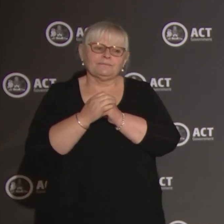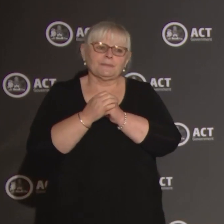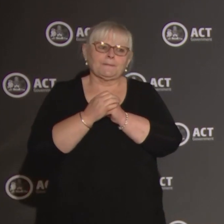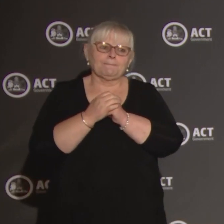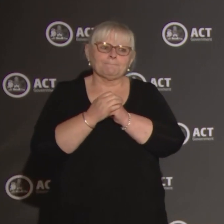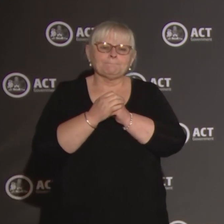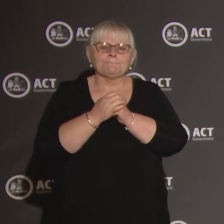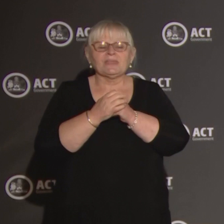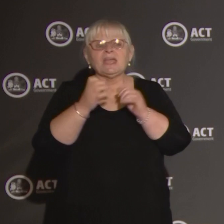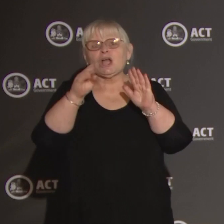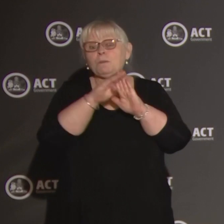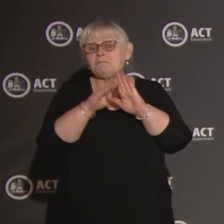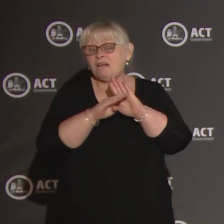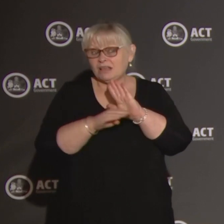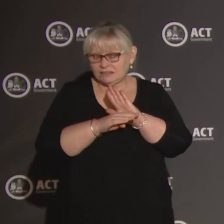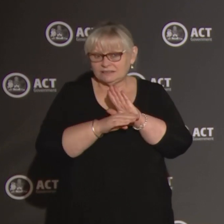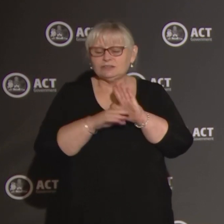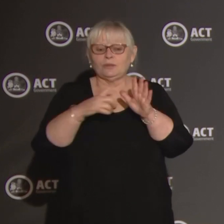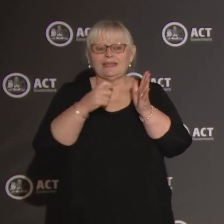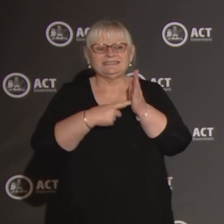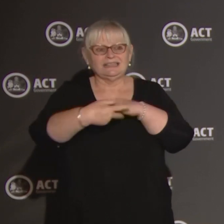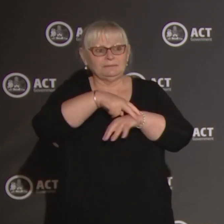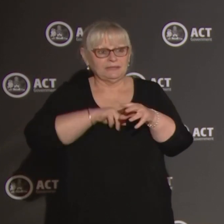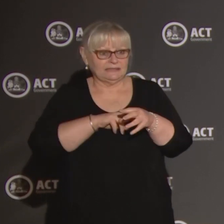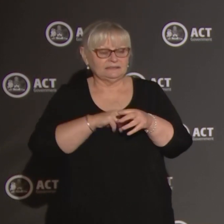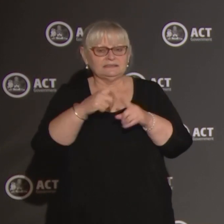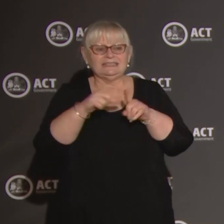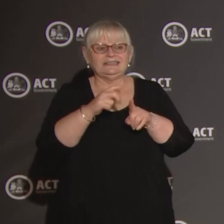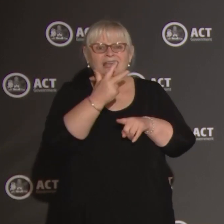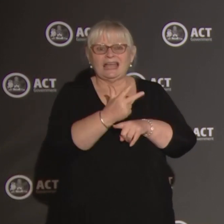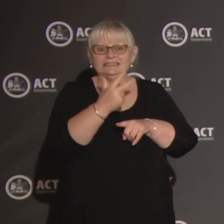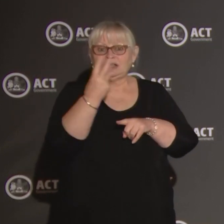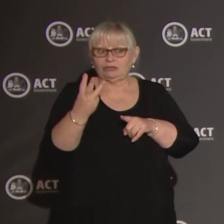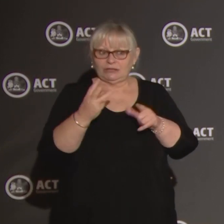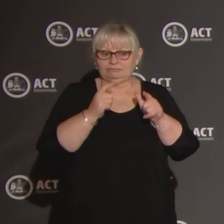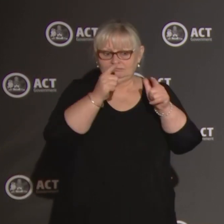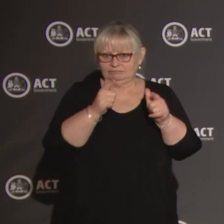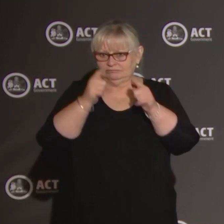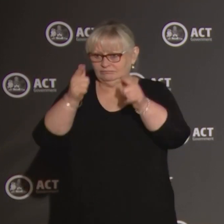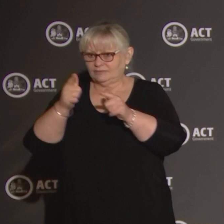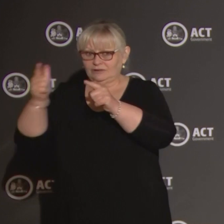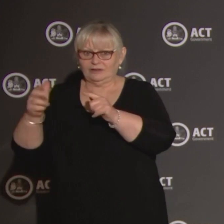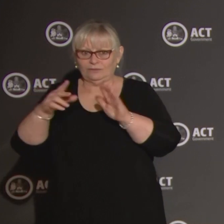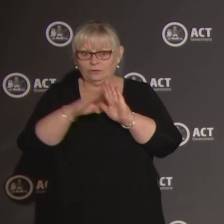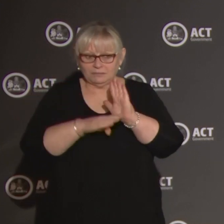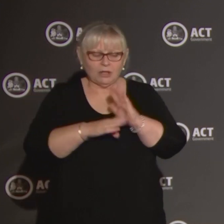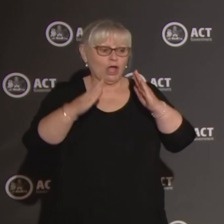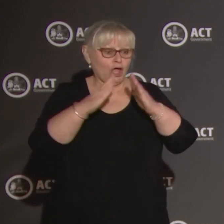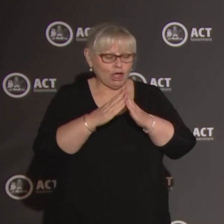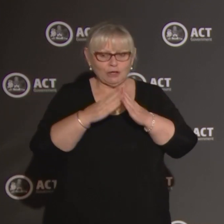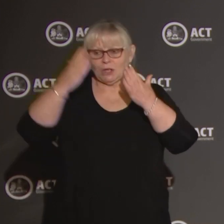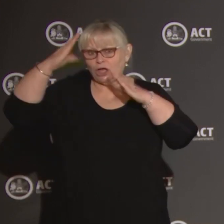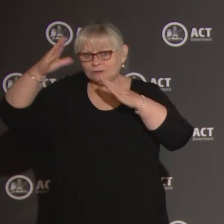In a quick compliance update, yesterday ACT Policing conducted 83 in-person compliance checks of homes, hotels